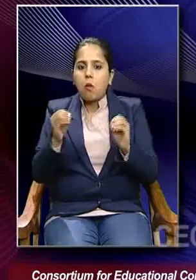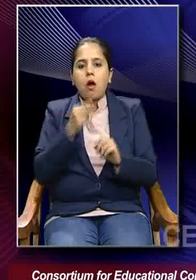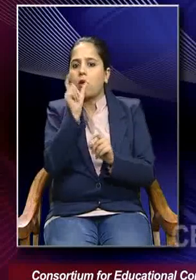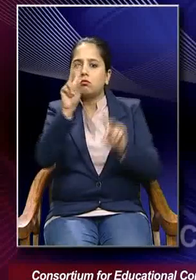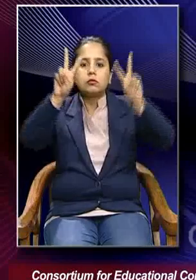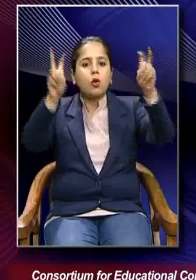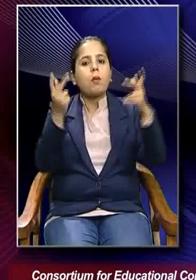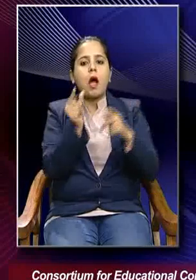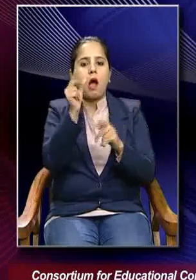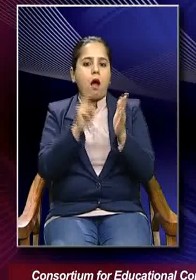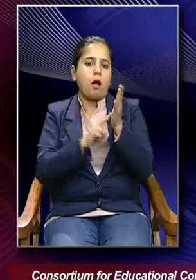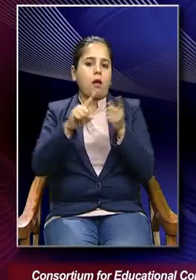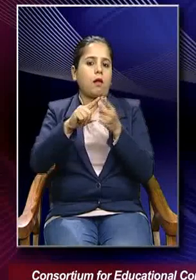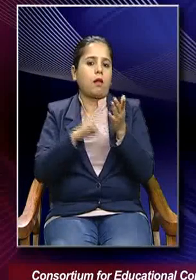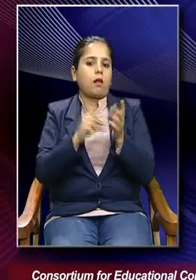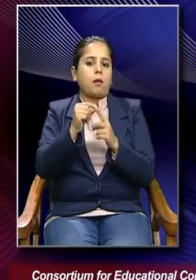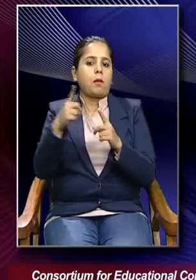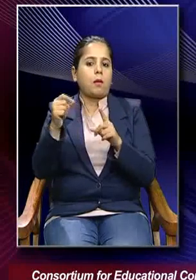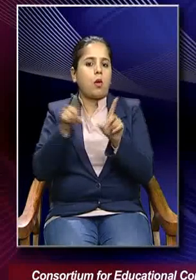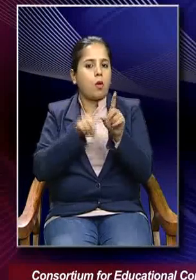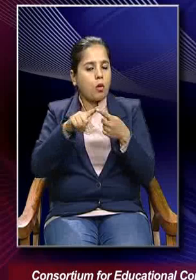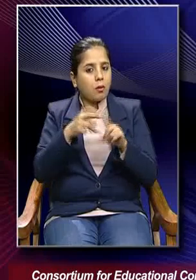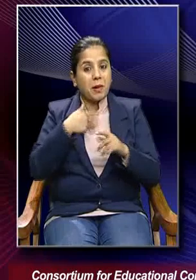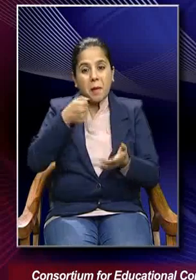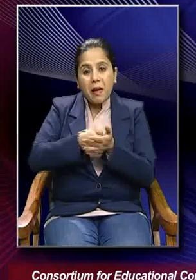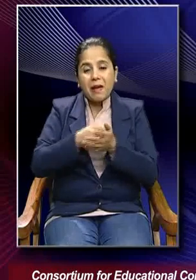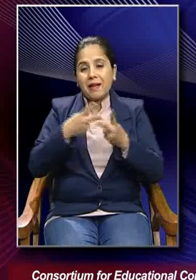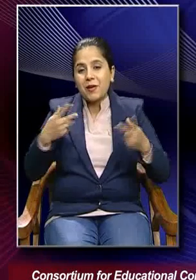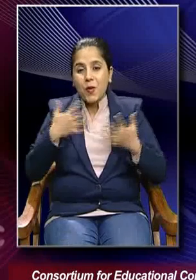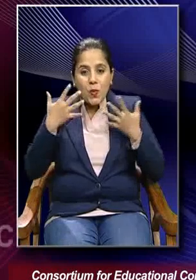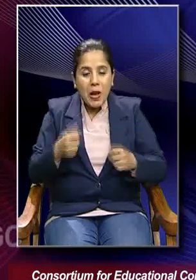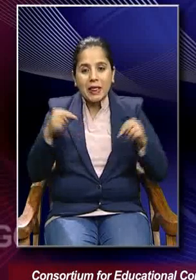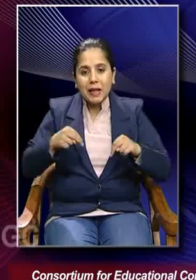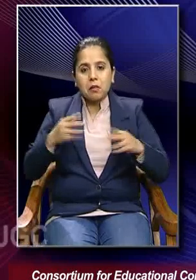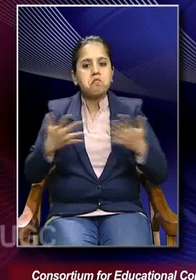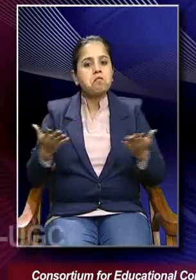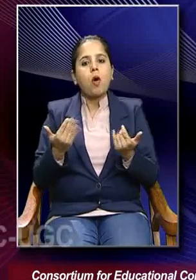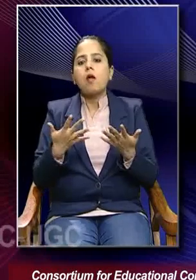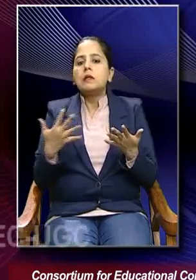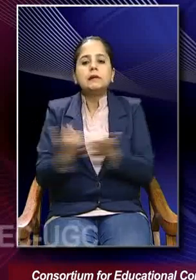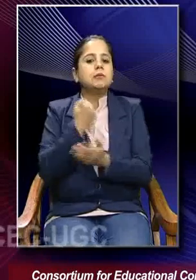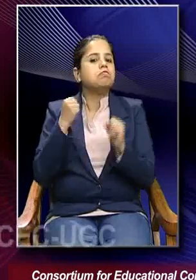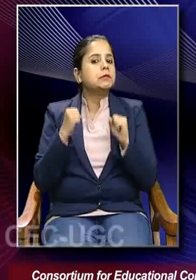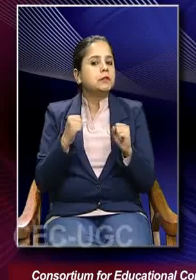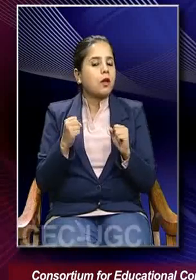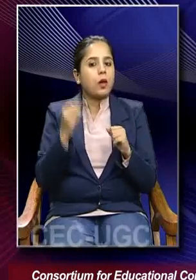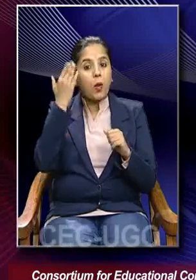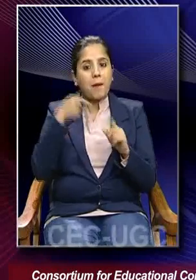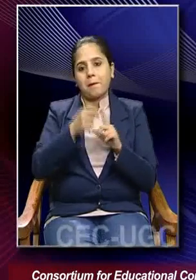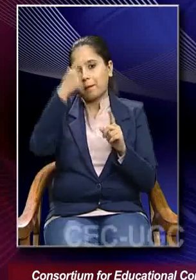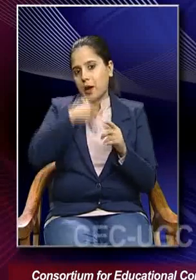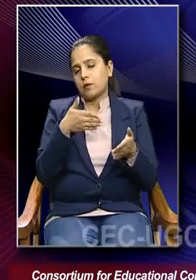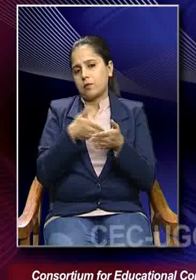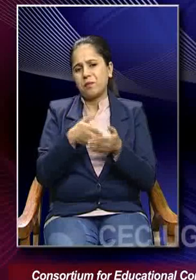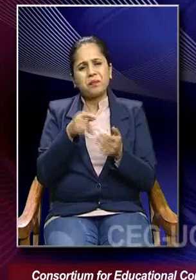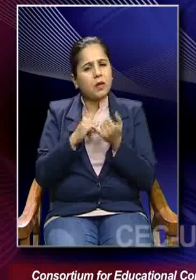I'm unemployed, I'm not able to meet the basic necessity. So that is my personal problem. Now, how do a sociologist make